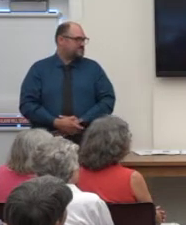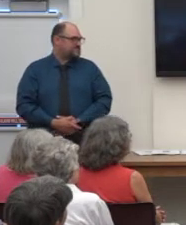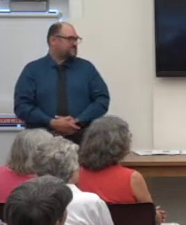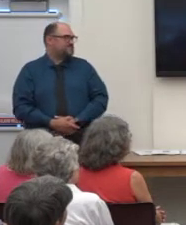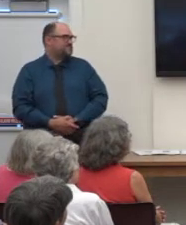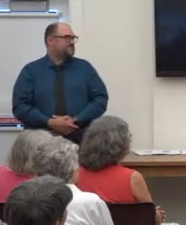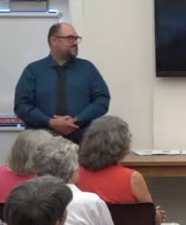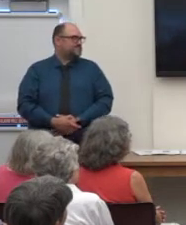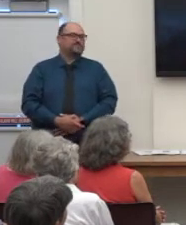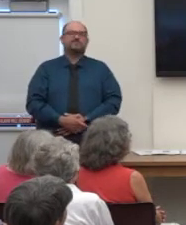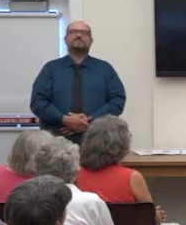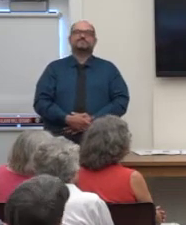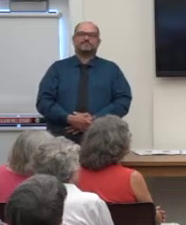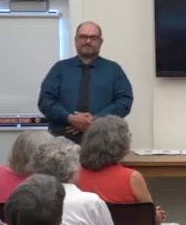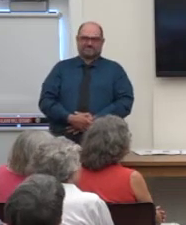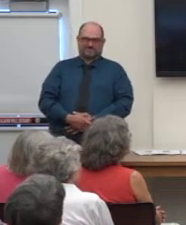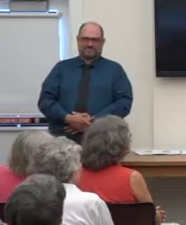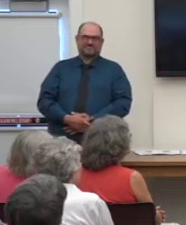Codfish.